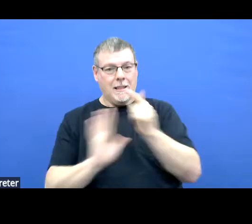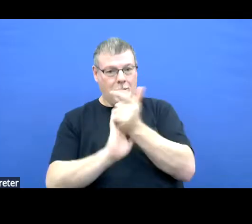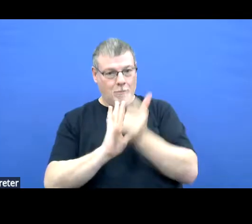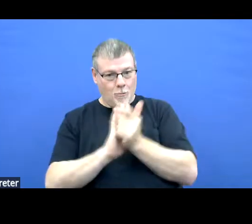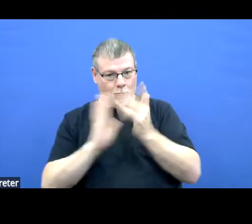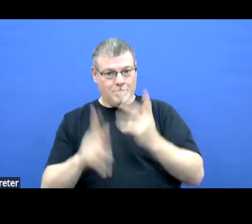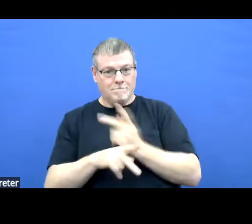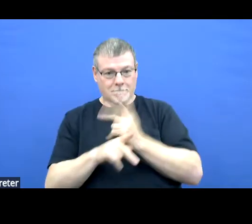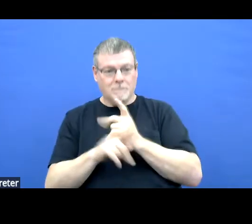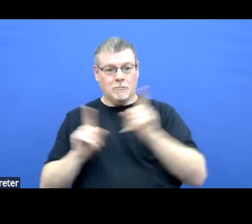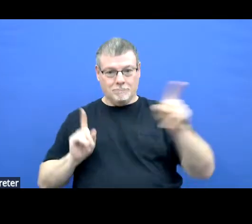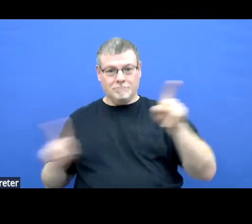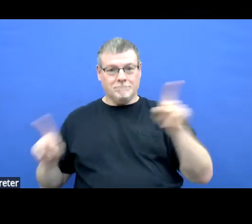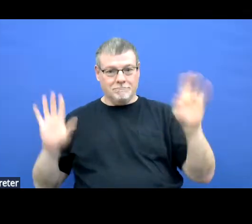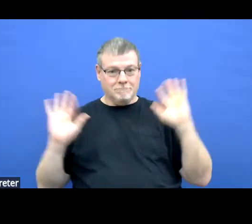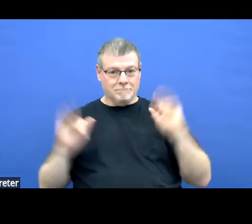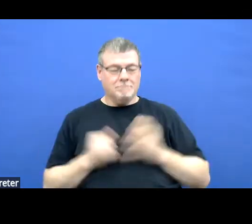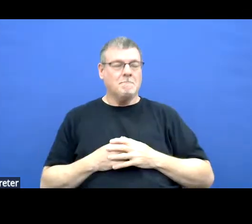out.